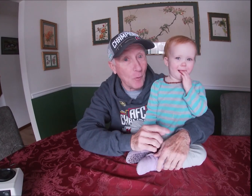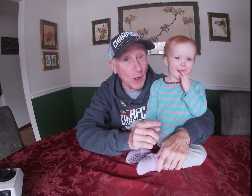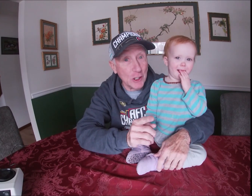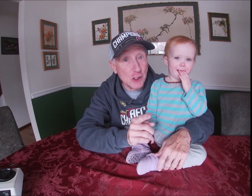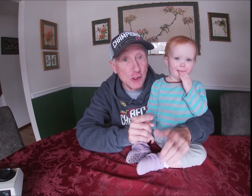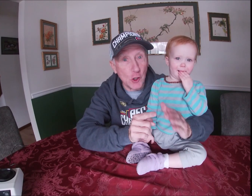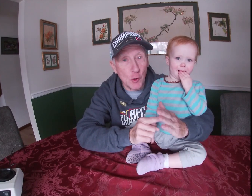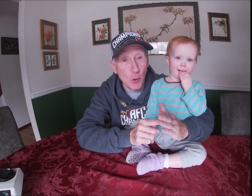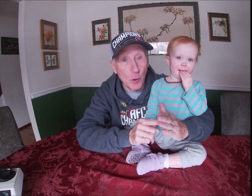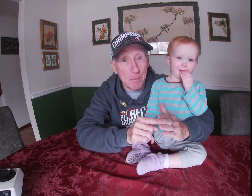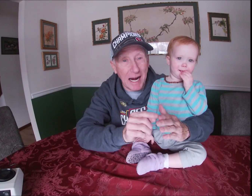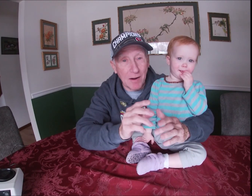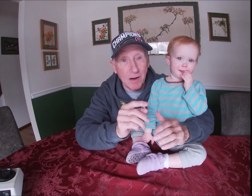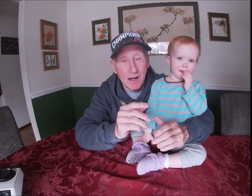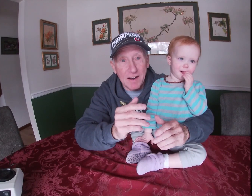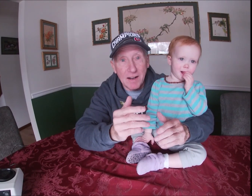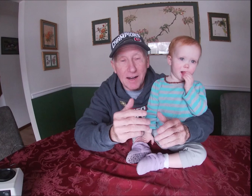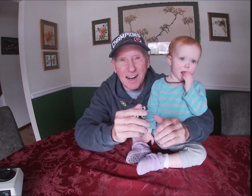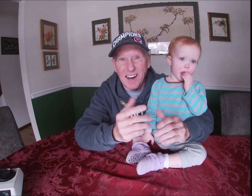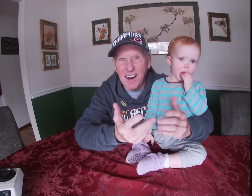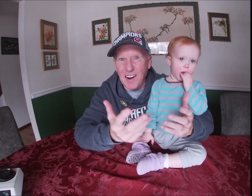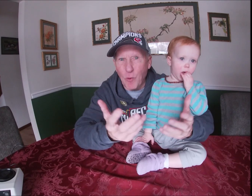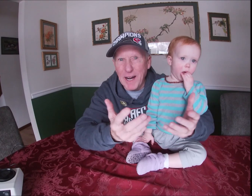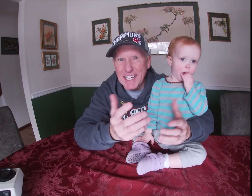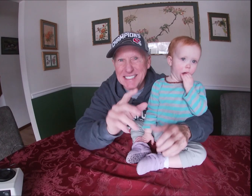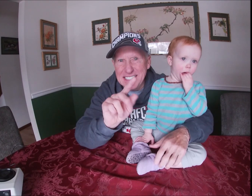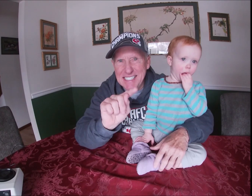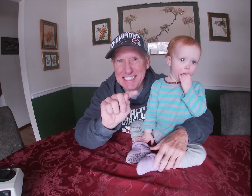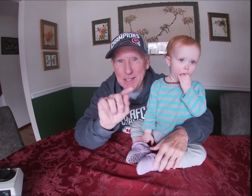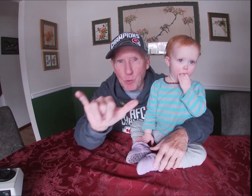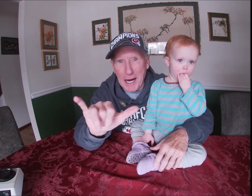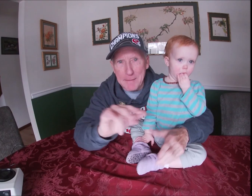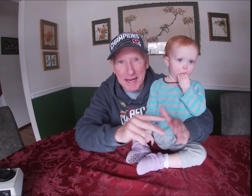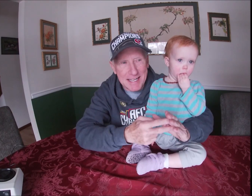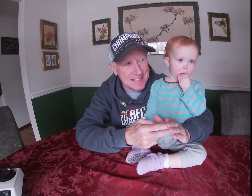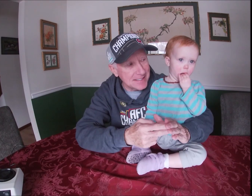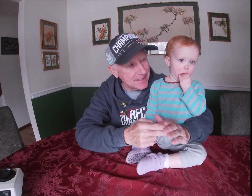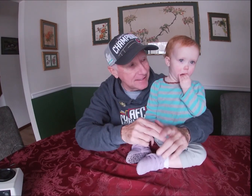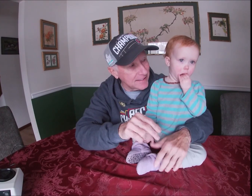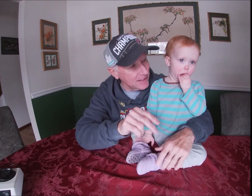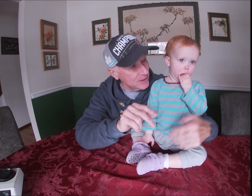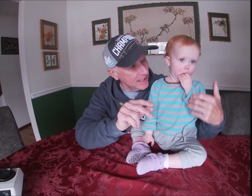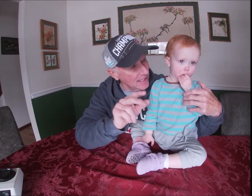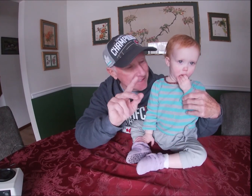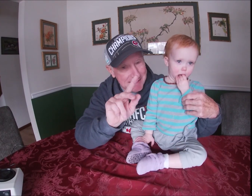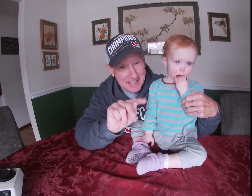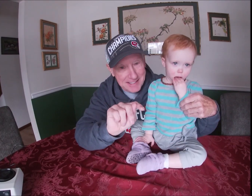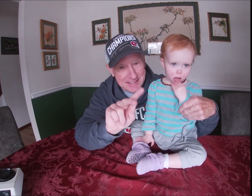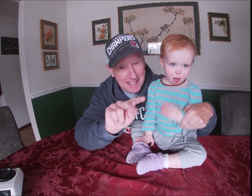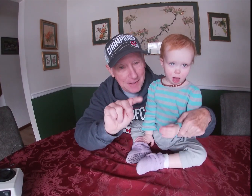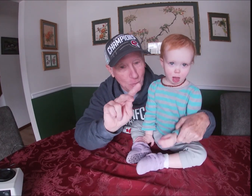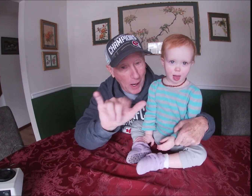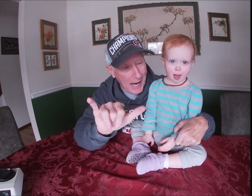we're going to show you about what does TTY mean. Can you say